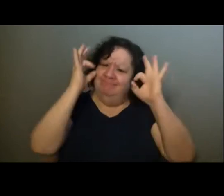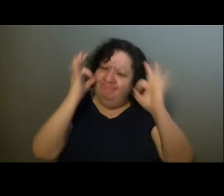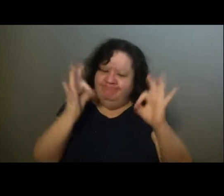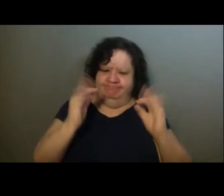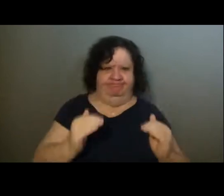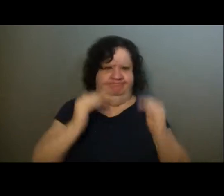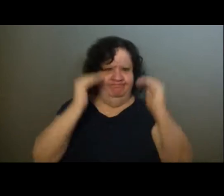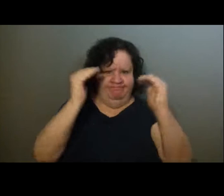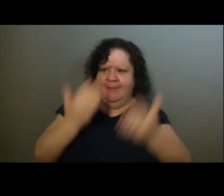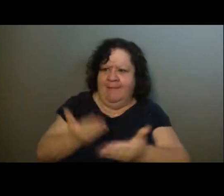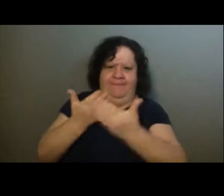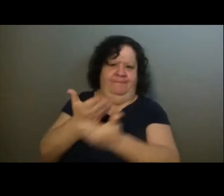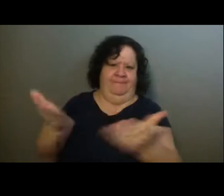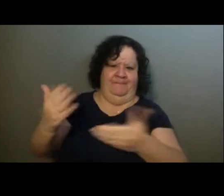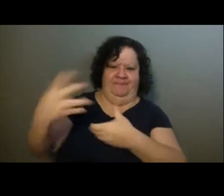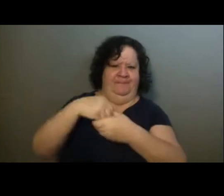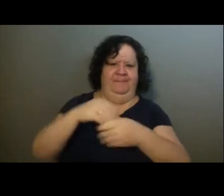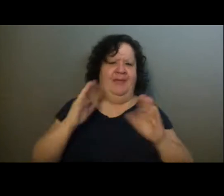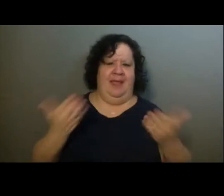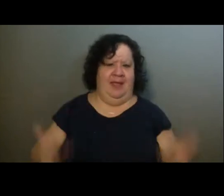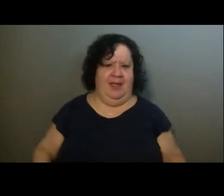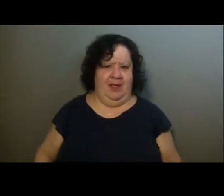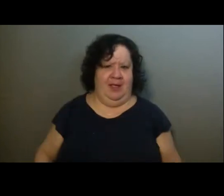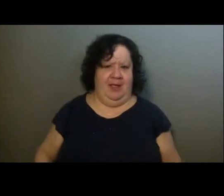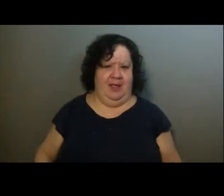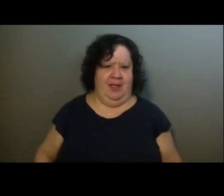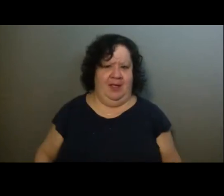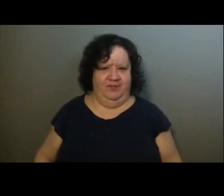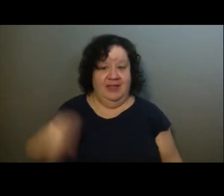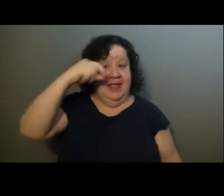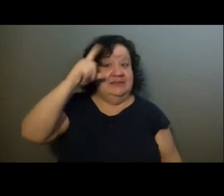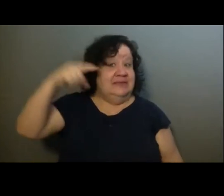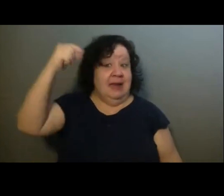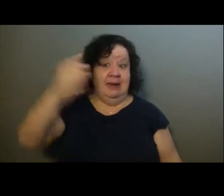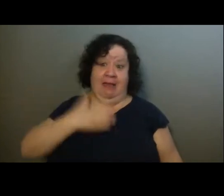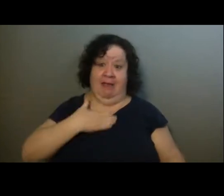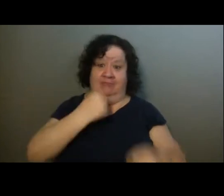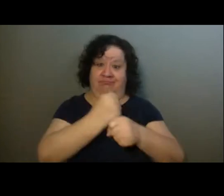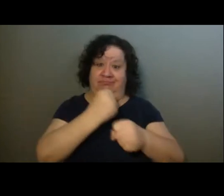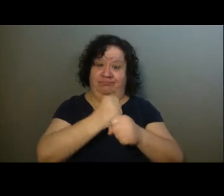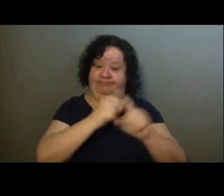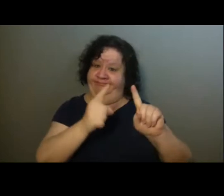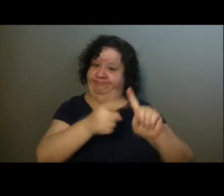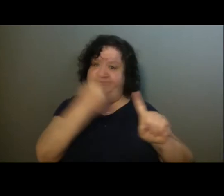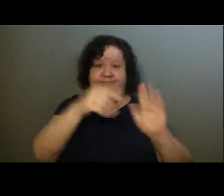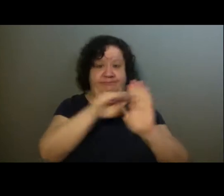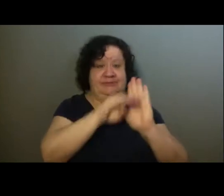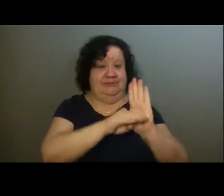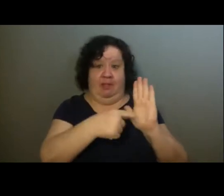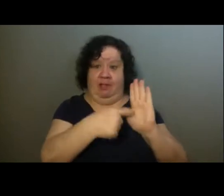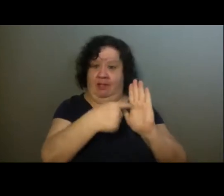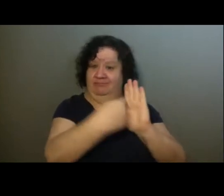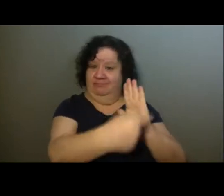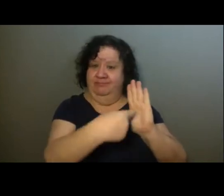guiding principle of the Sendai framework, understanding risk, which can be accomplished by collecting internationally comparable